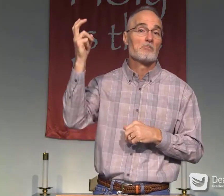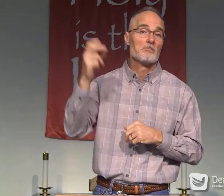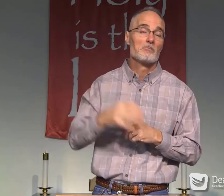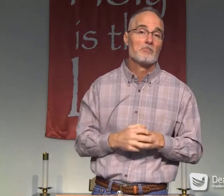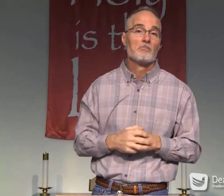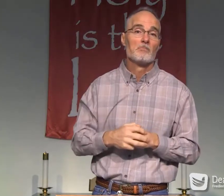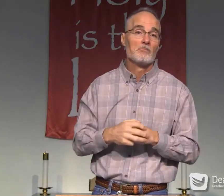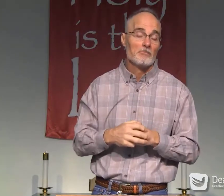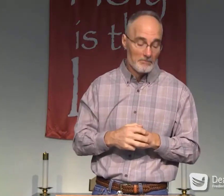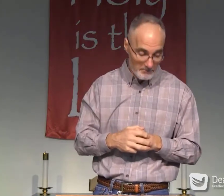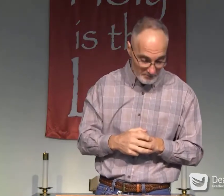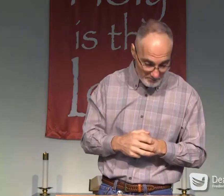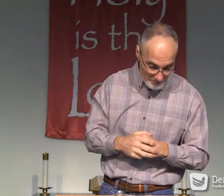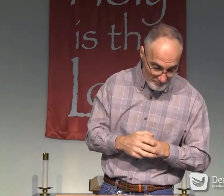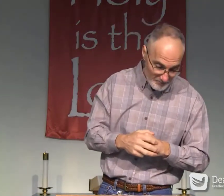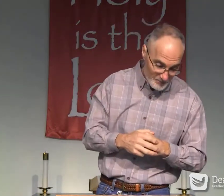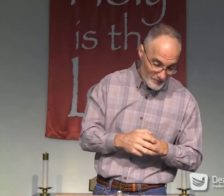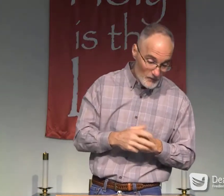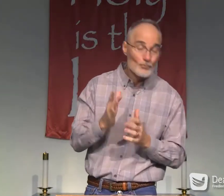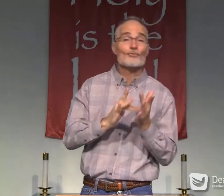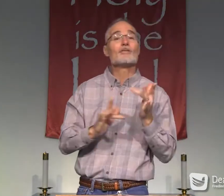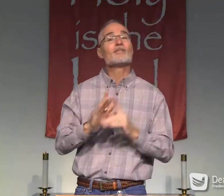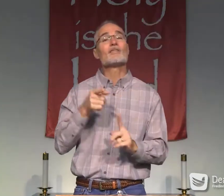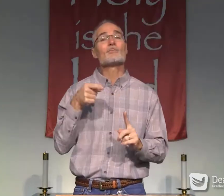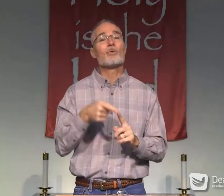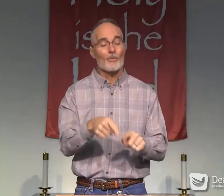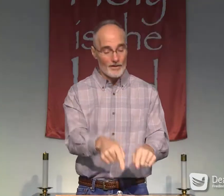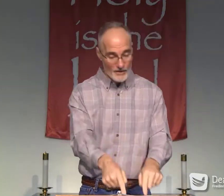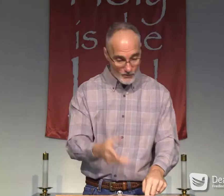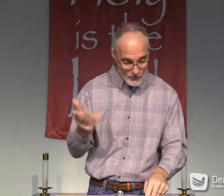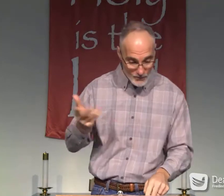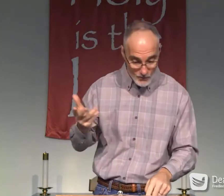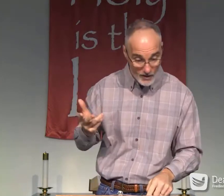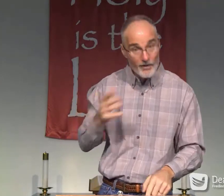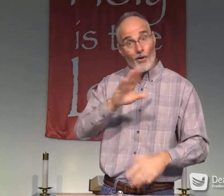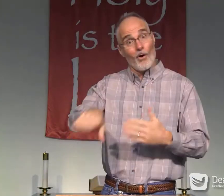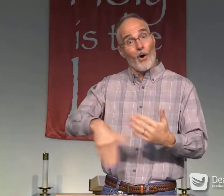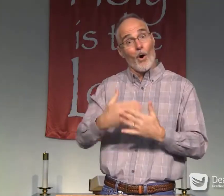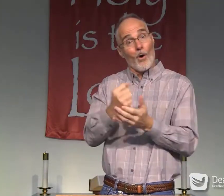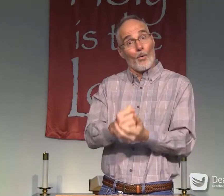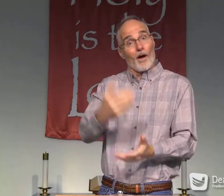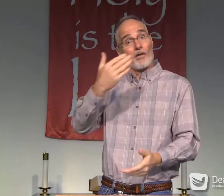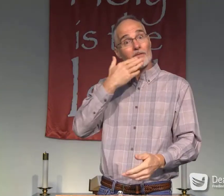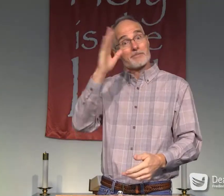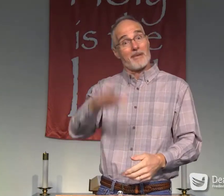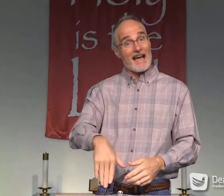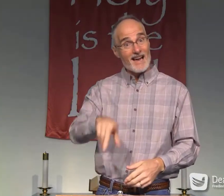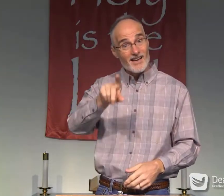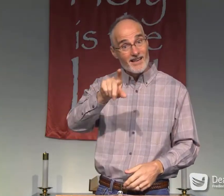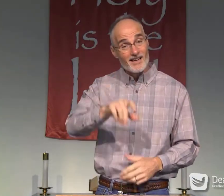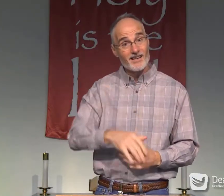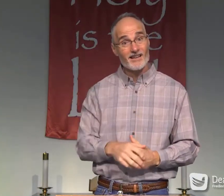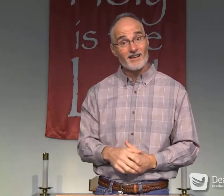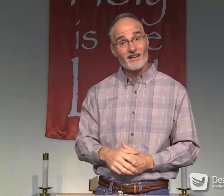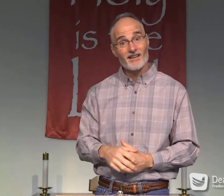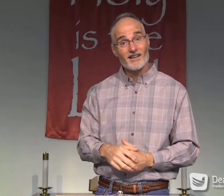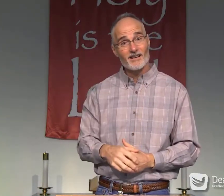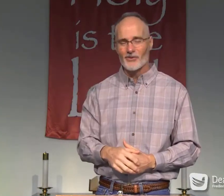But Jesus is saying, you know, thieves will find it. They'll break in and steal it. So Jesus' point here is not that all wealth